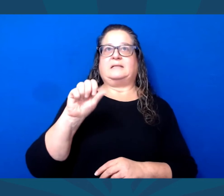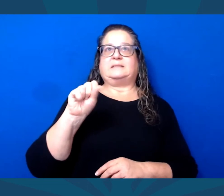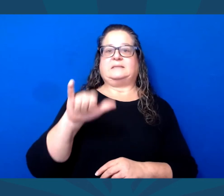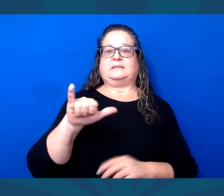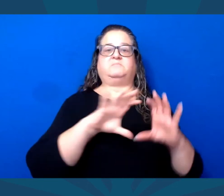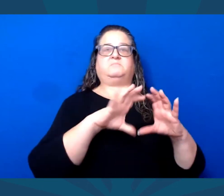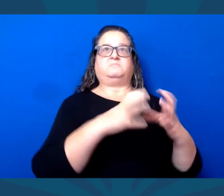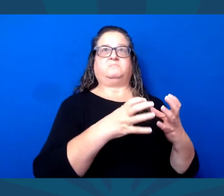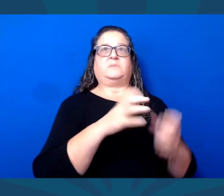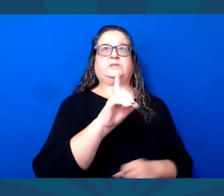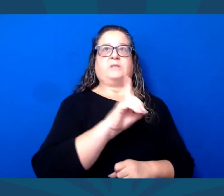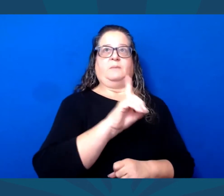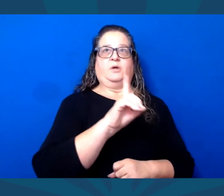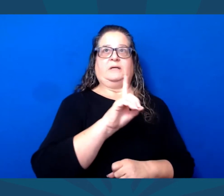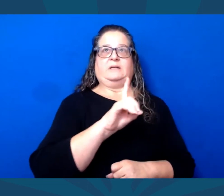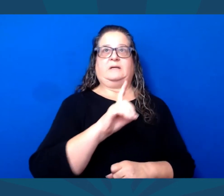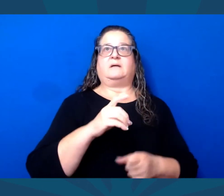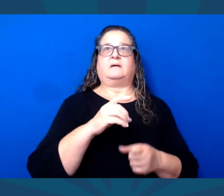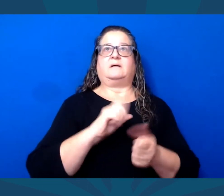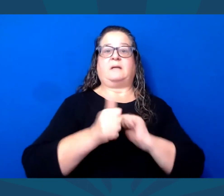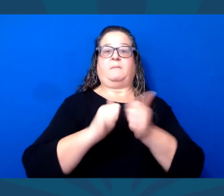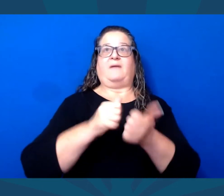Wesley West Leasy.